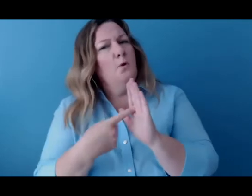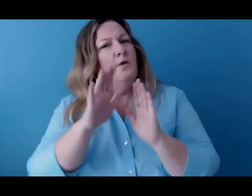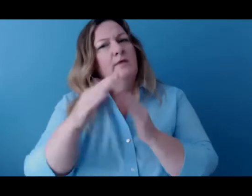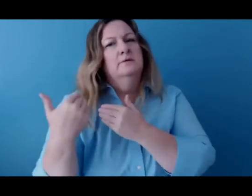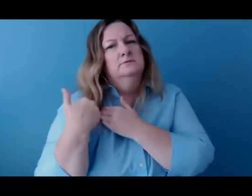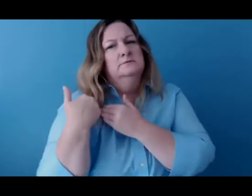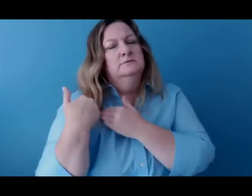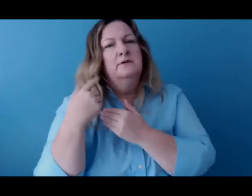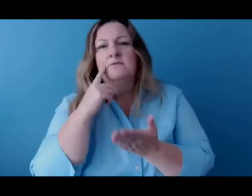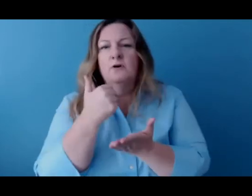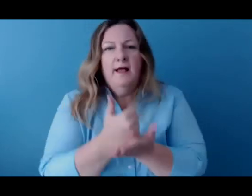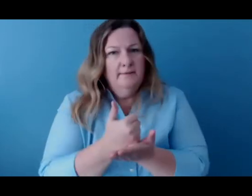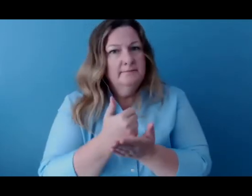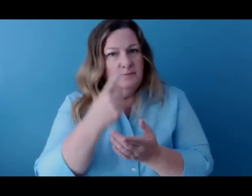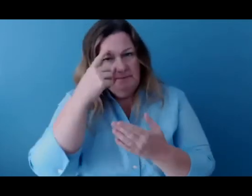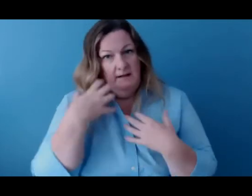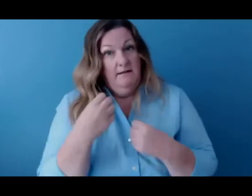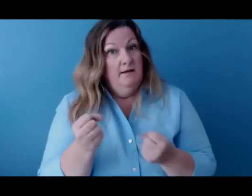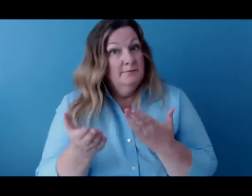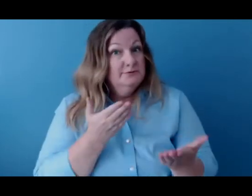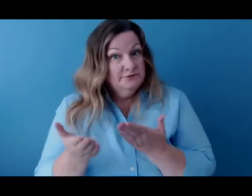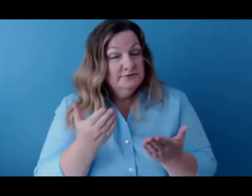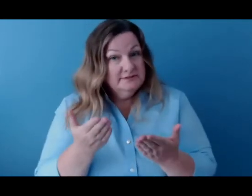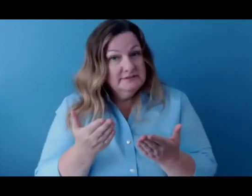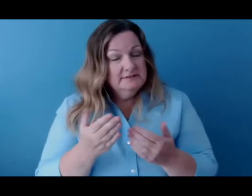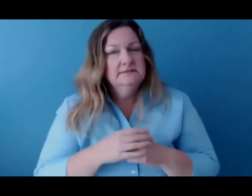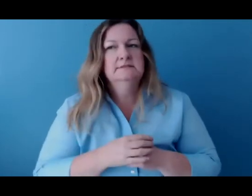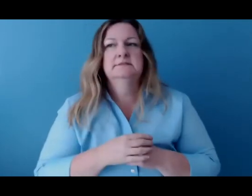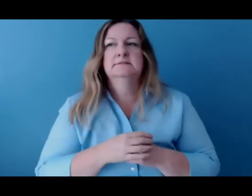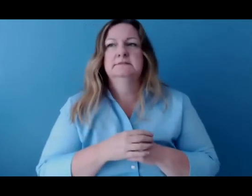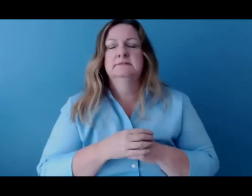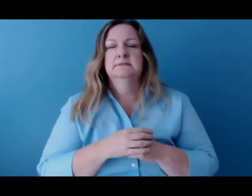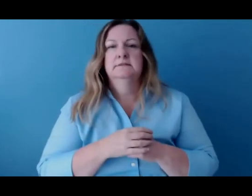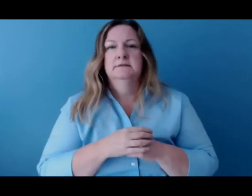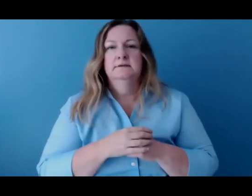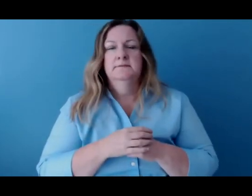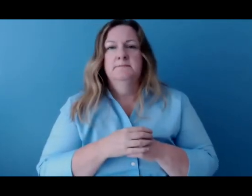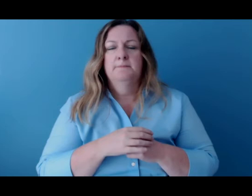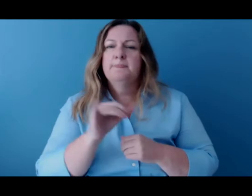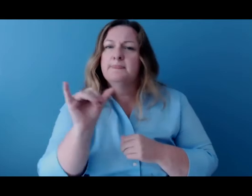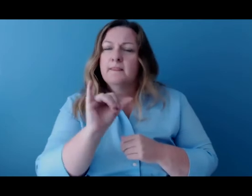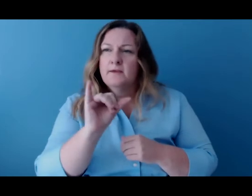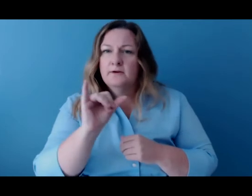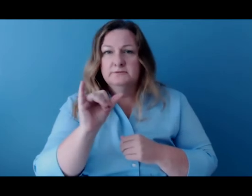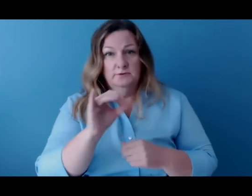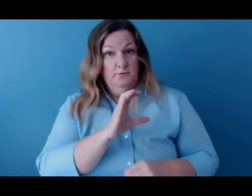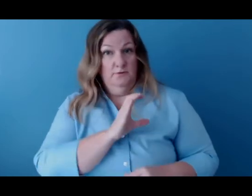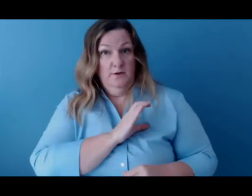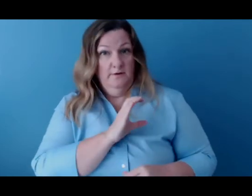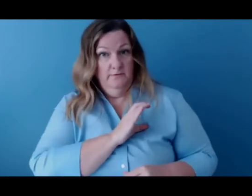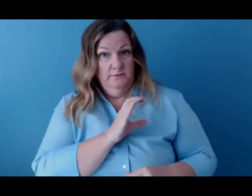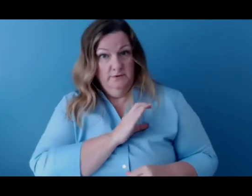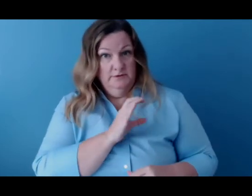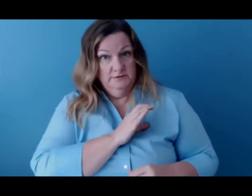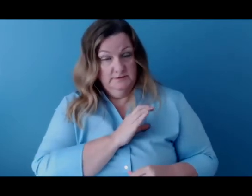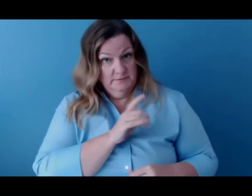you're elected. And also maybe another area to touch on is when it comes to law enforcement, we